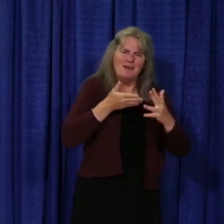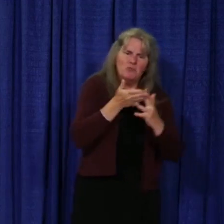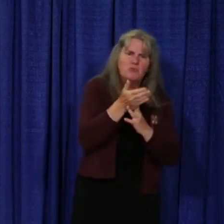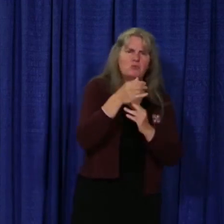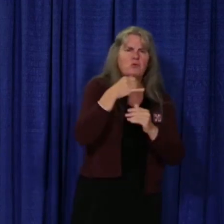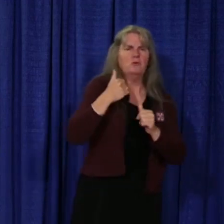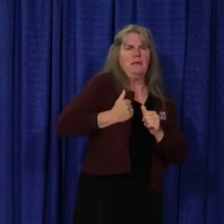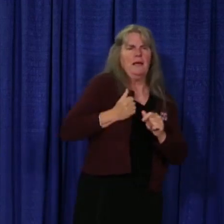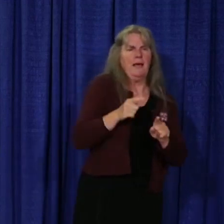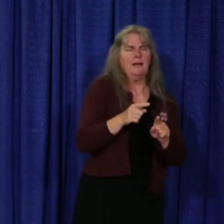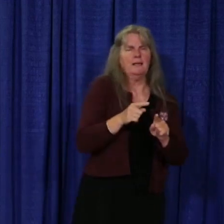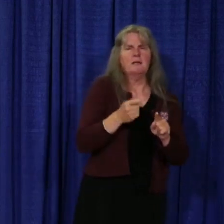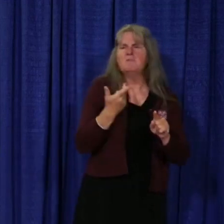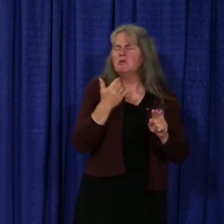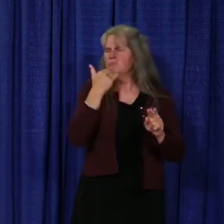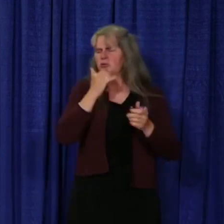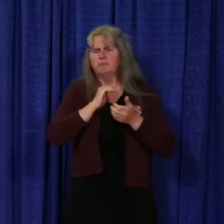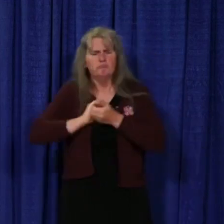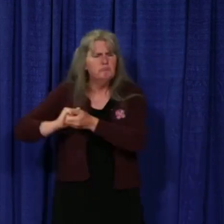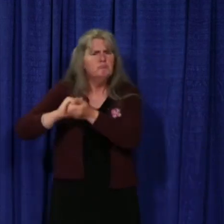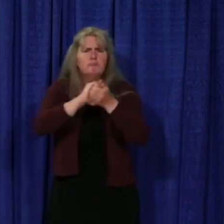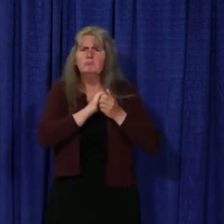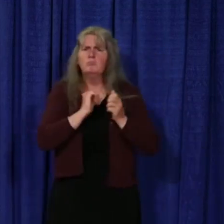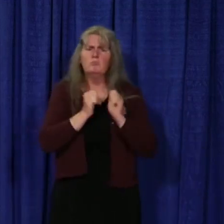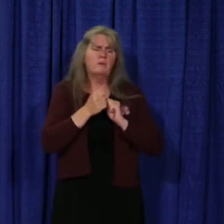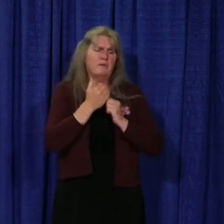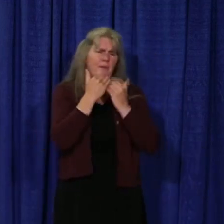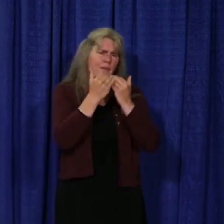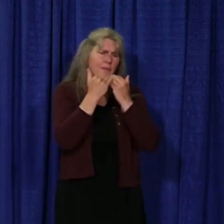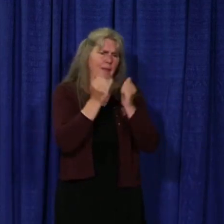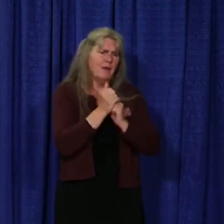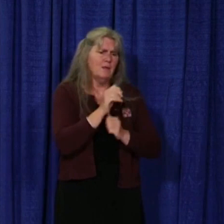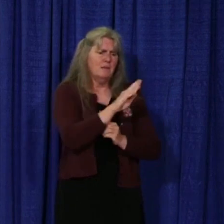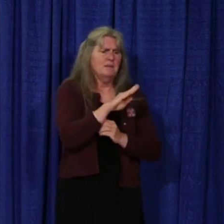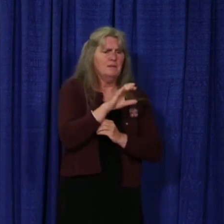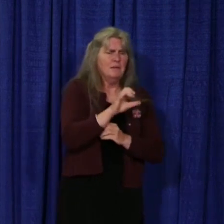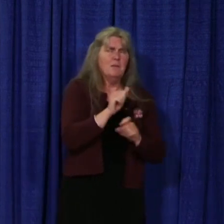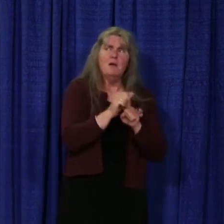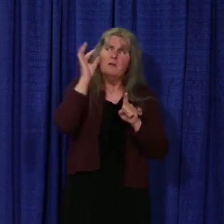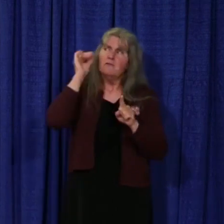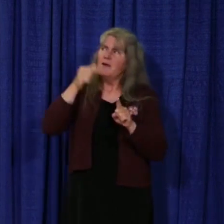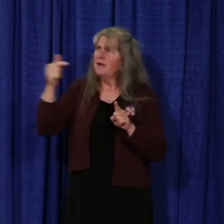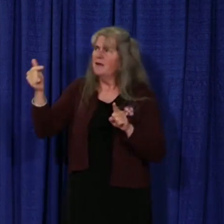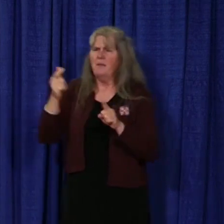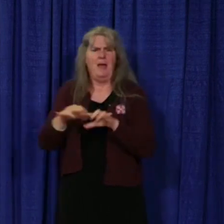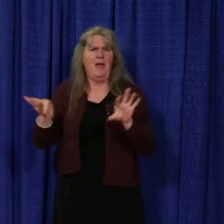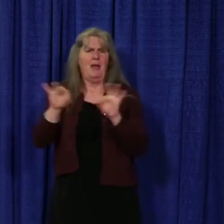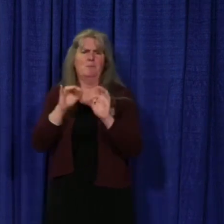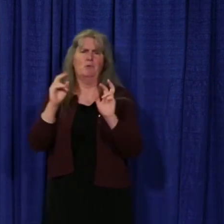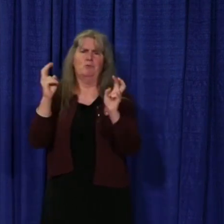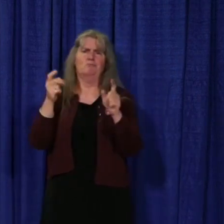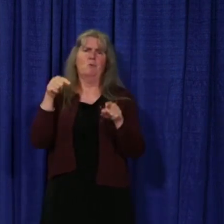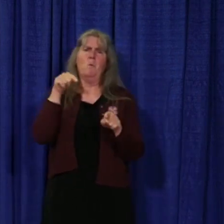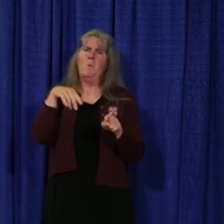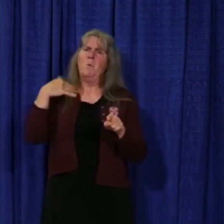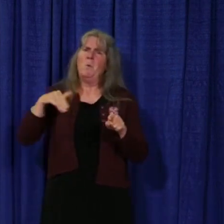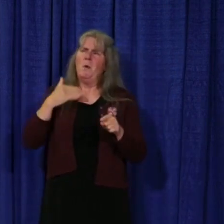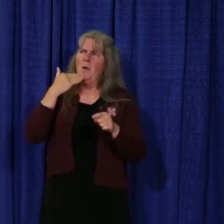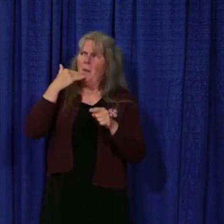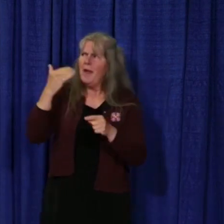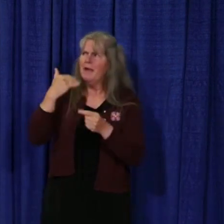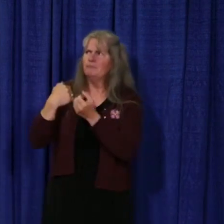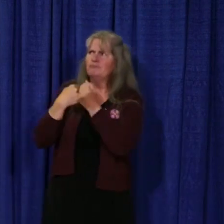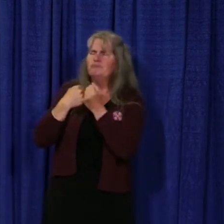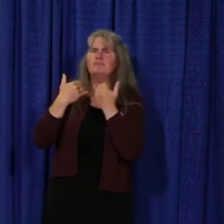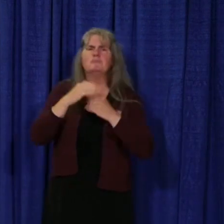continuing engagement with our counterparts in British Columbia, but also with the federal government in this really important initiative. We welcome